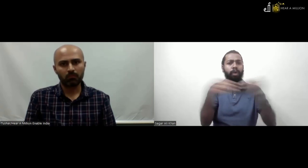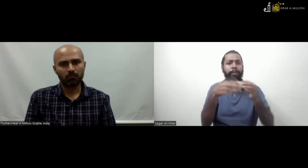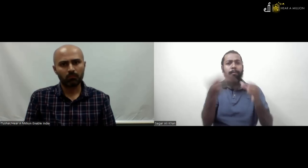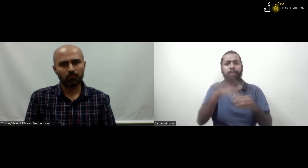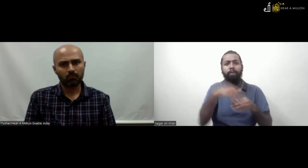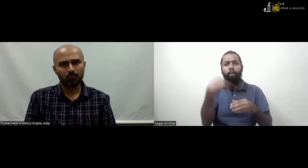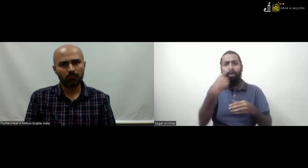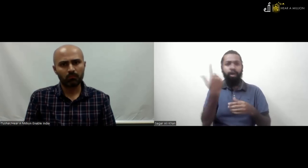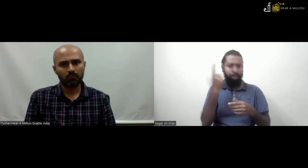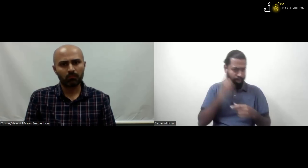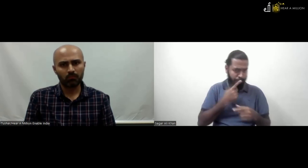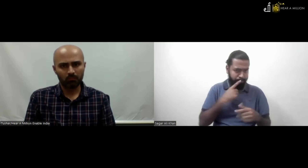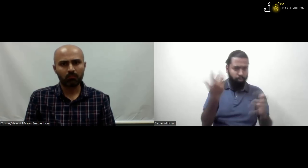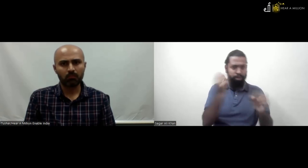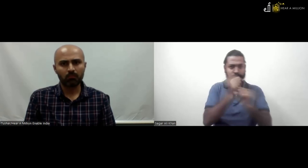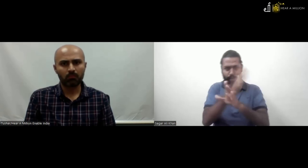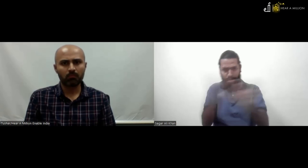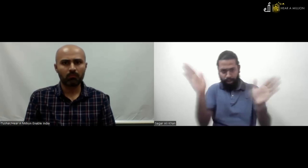online, filled the forms.